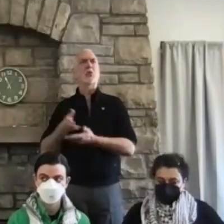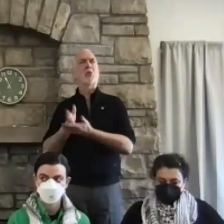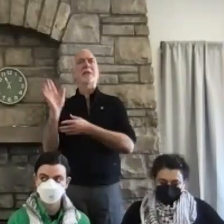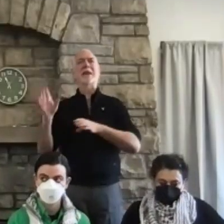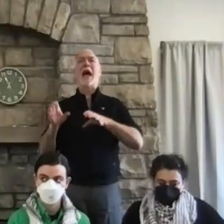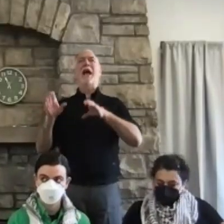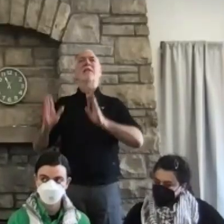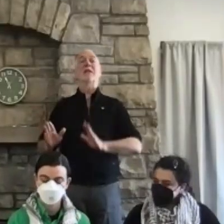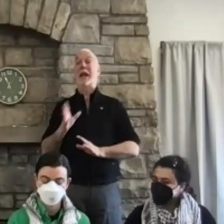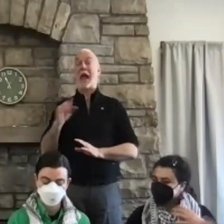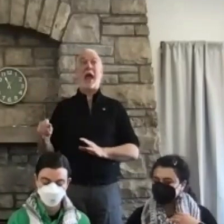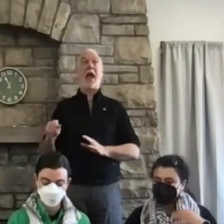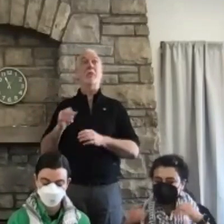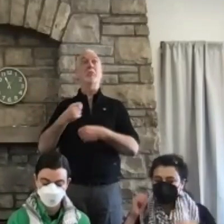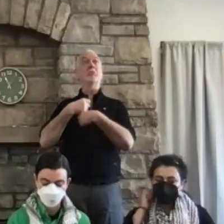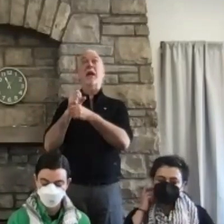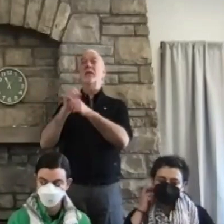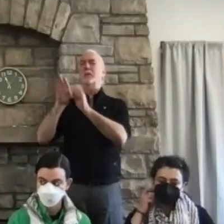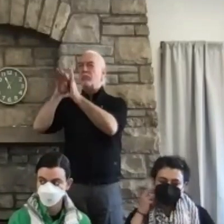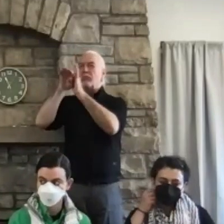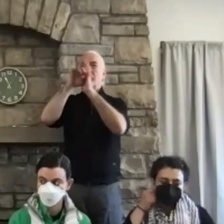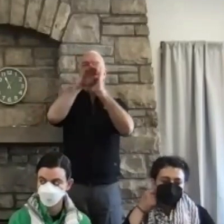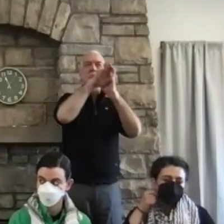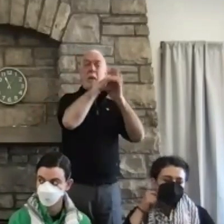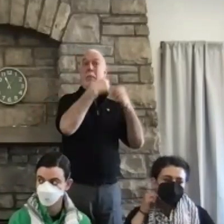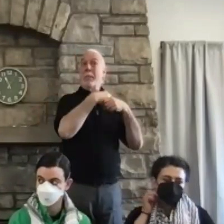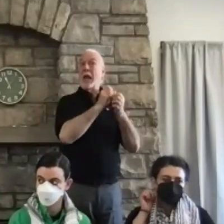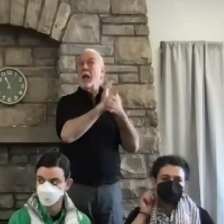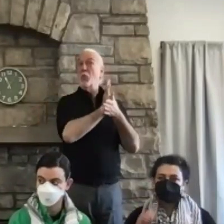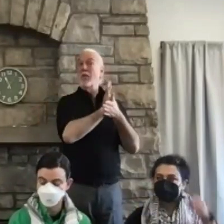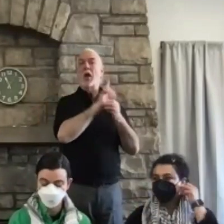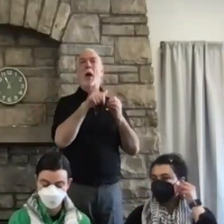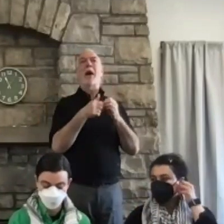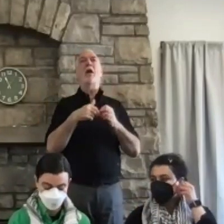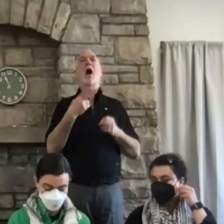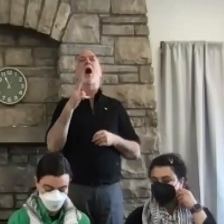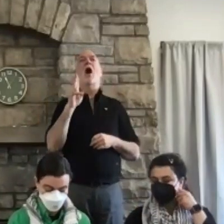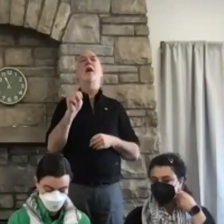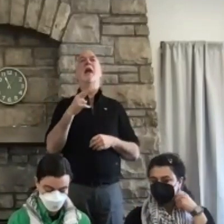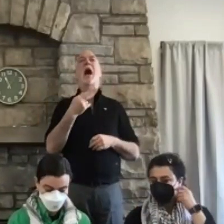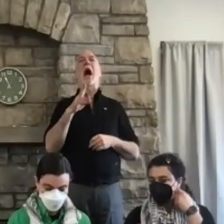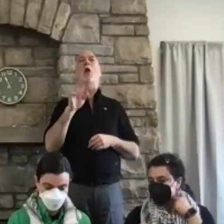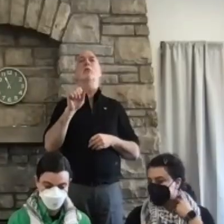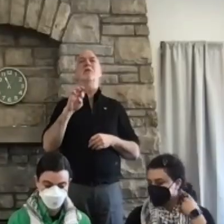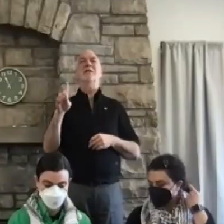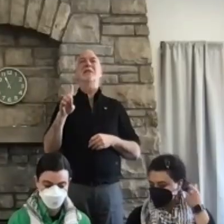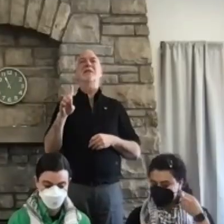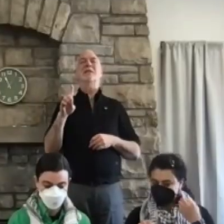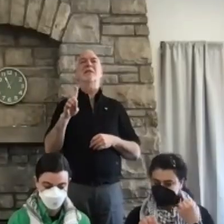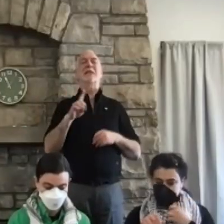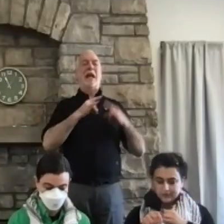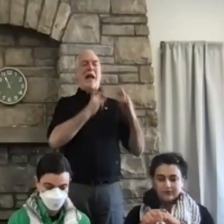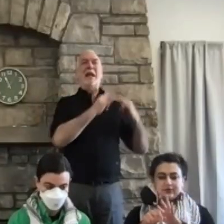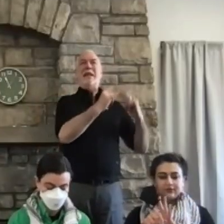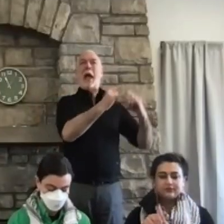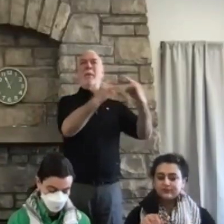gifted videographer who is currently filming a documentary about unhoused encampments with a strong focus on